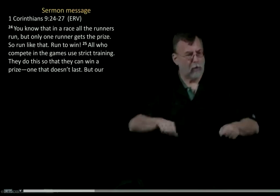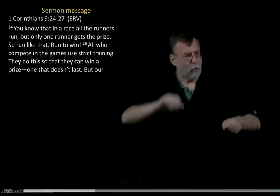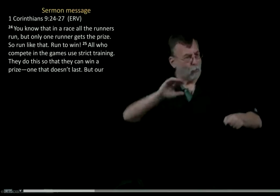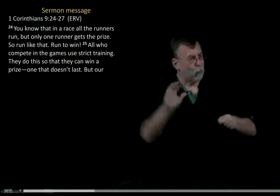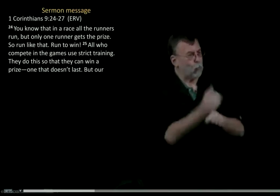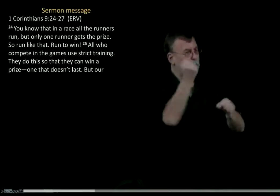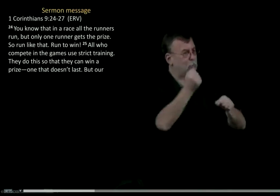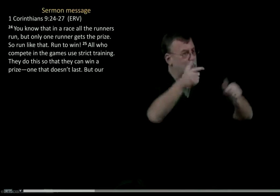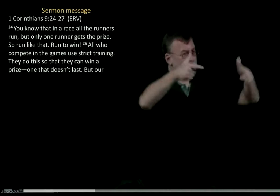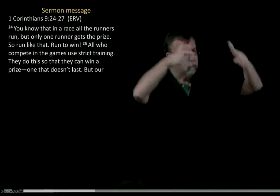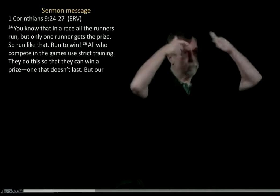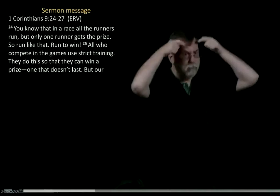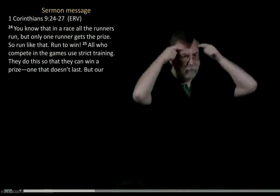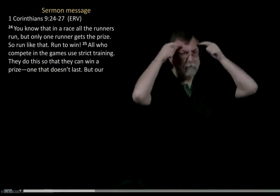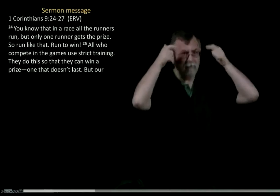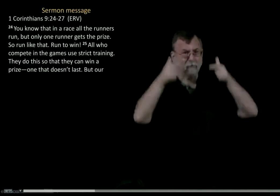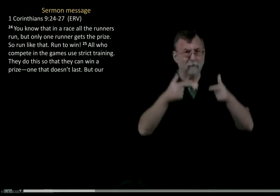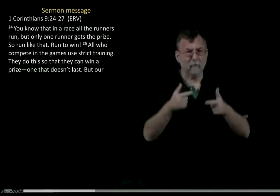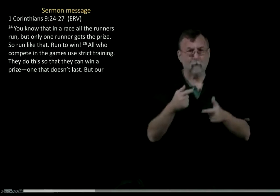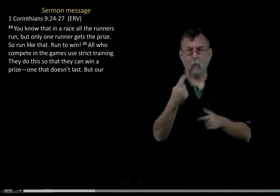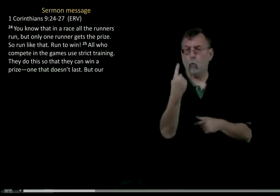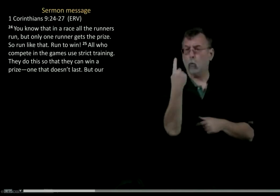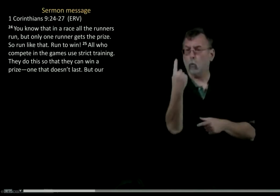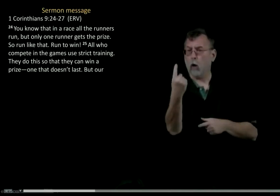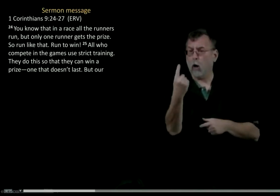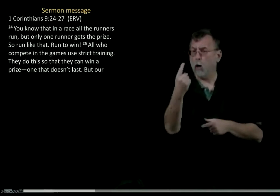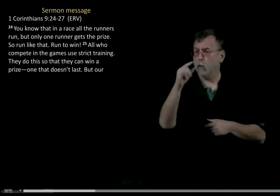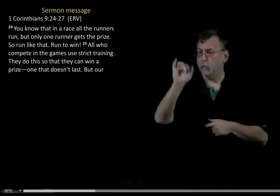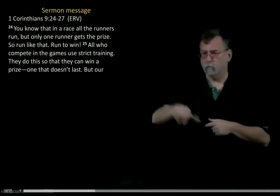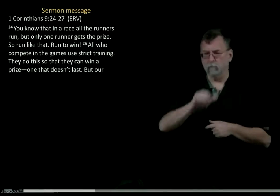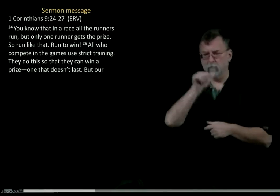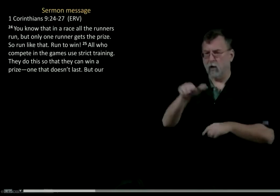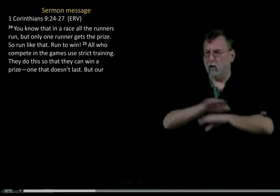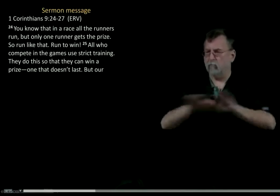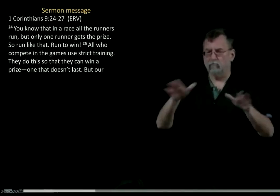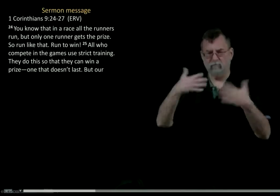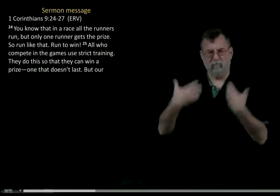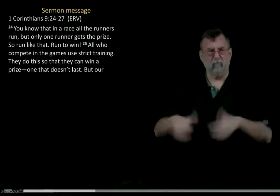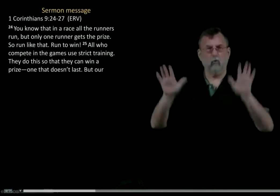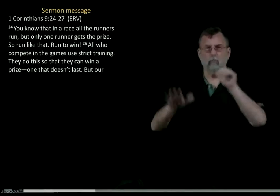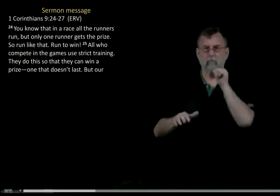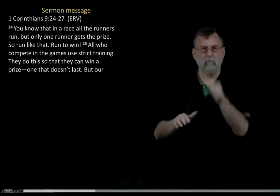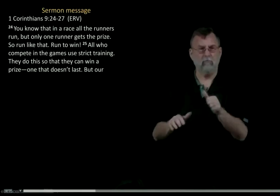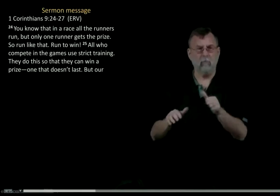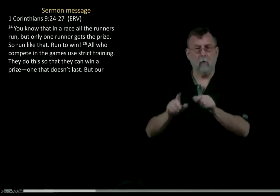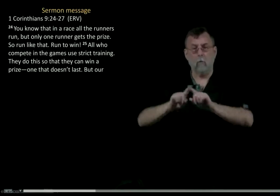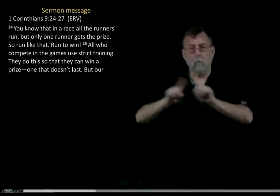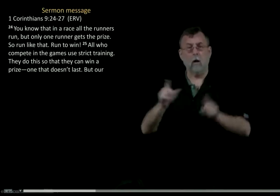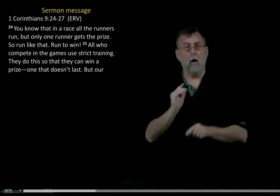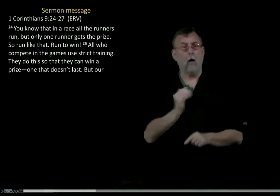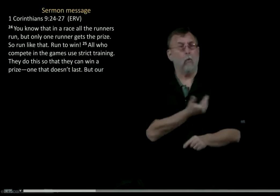we do that so we can win the prize. But it's a prize that doesn't last.